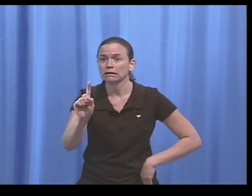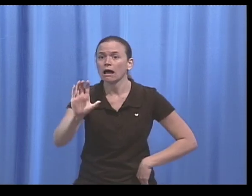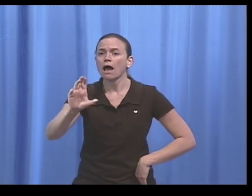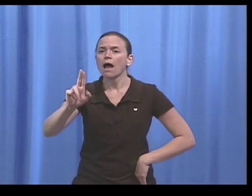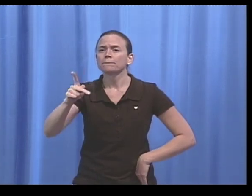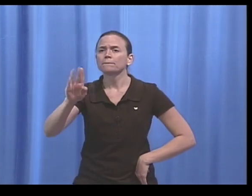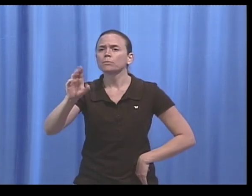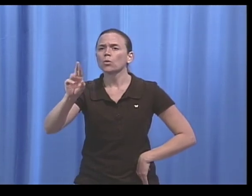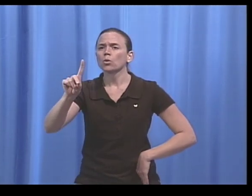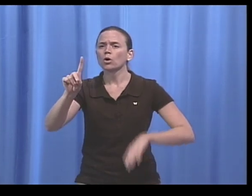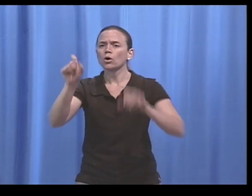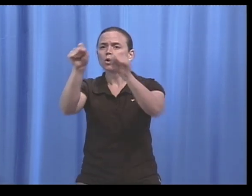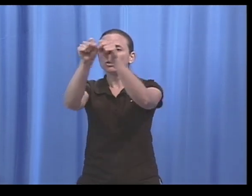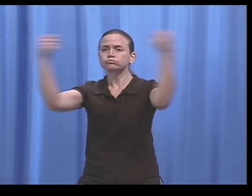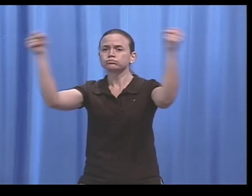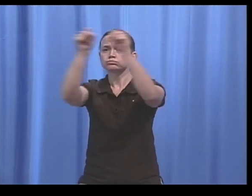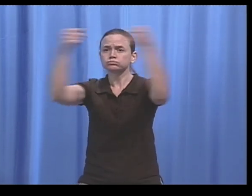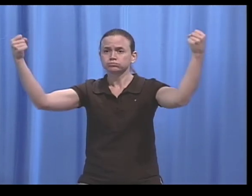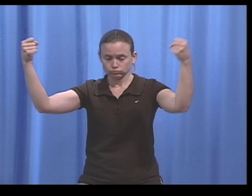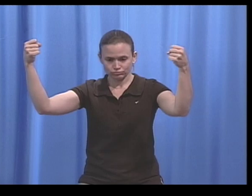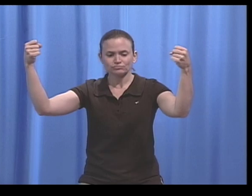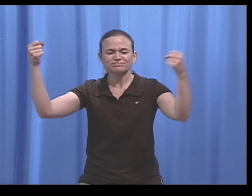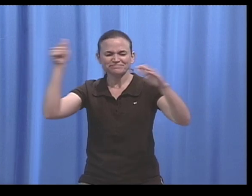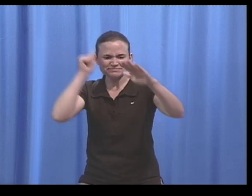he had to hide in the cupboard